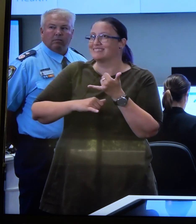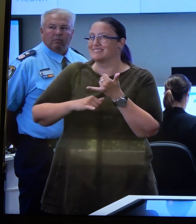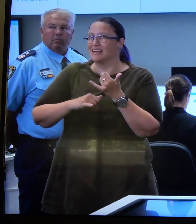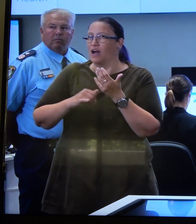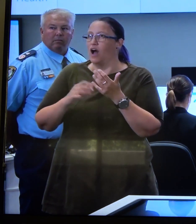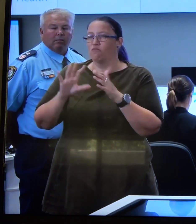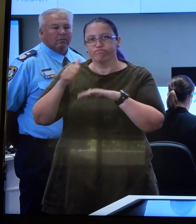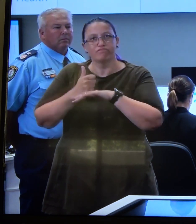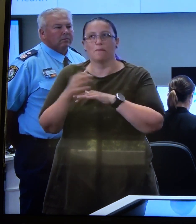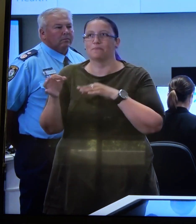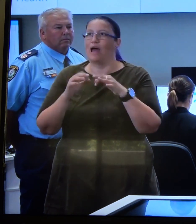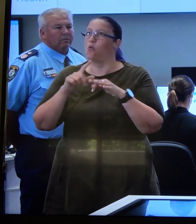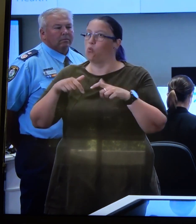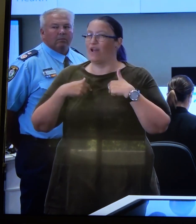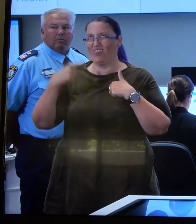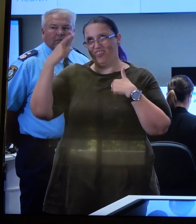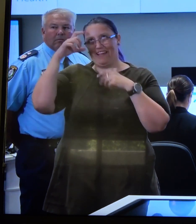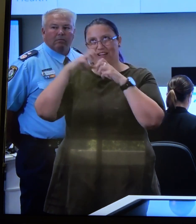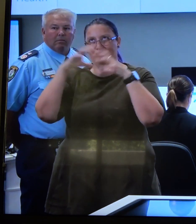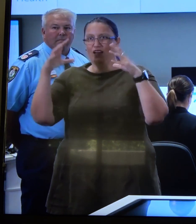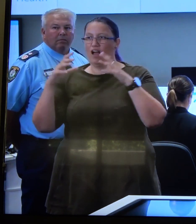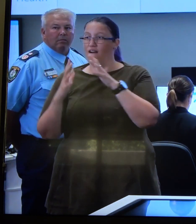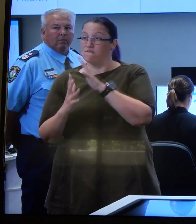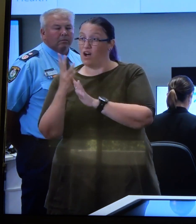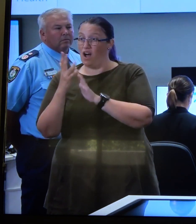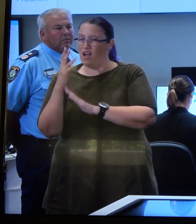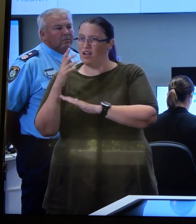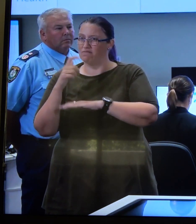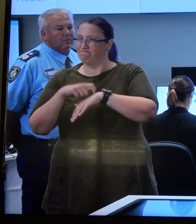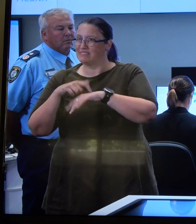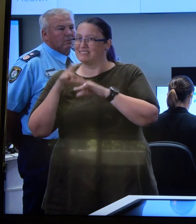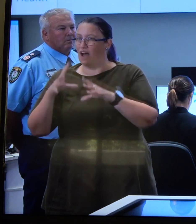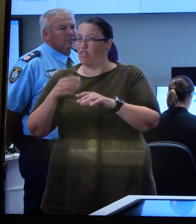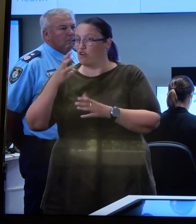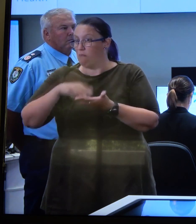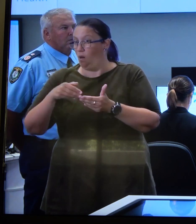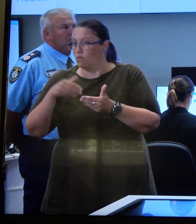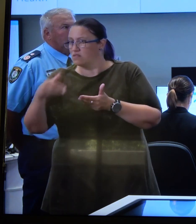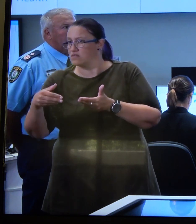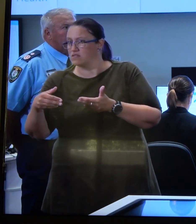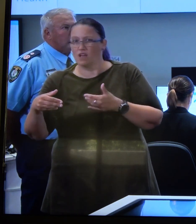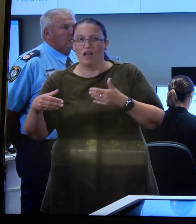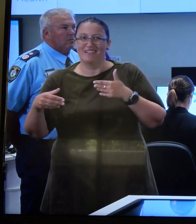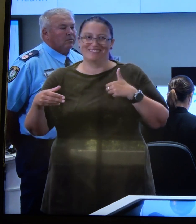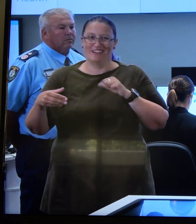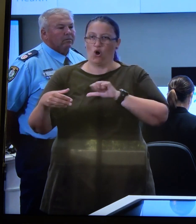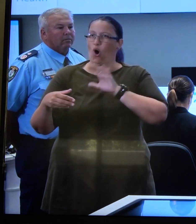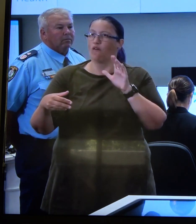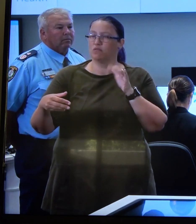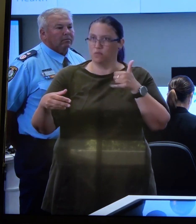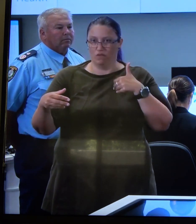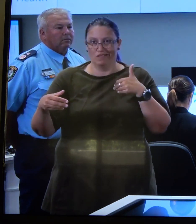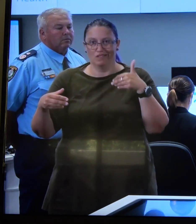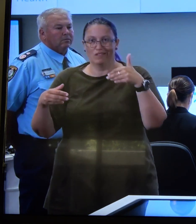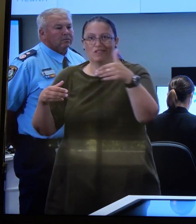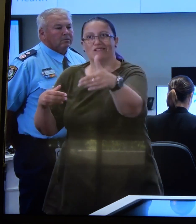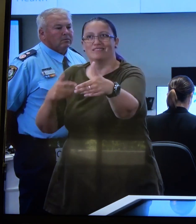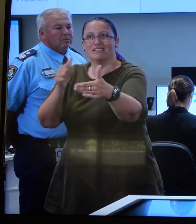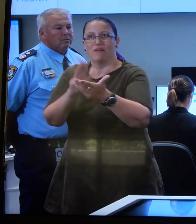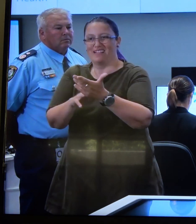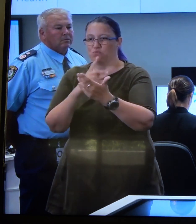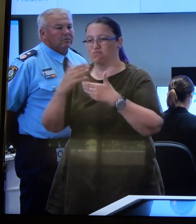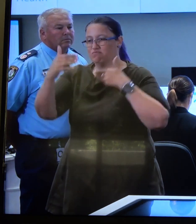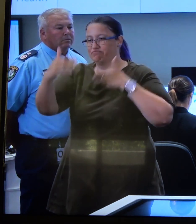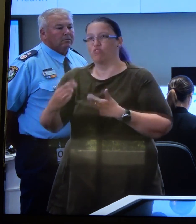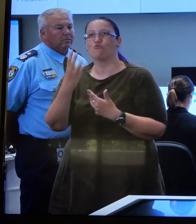overlap, so he's already put in a contingency for that. And I'm deeply grateful to Commissioner Fitzsimmons, because not only did he give up his headquarters, but he's also